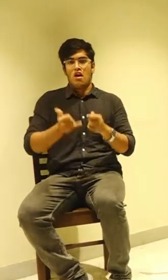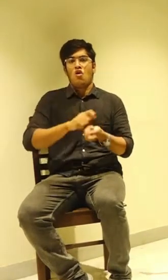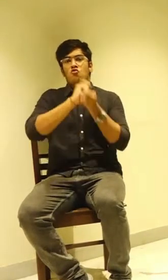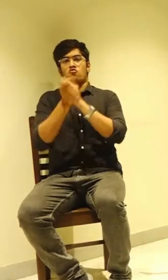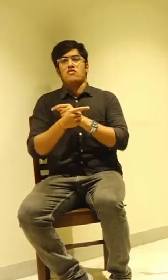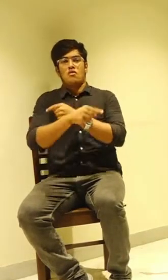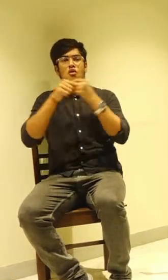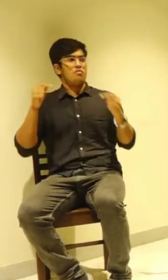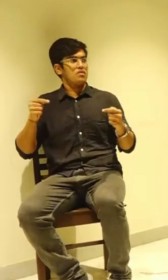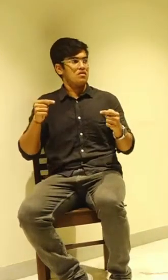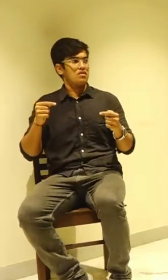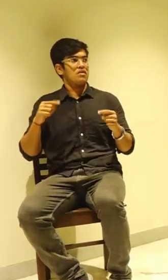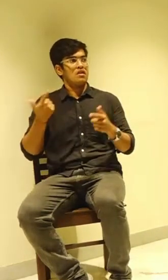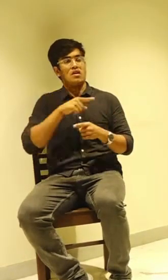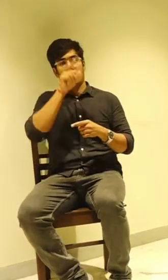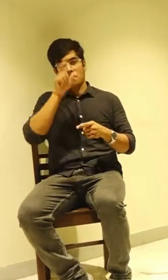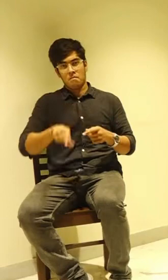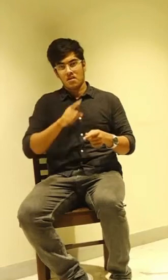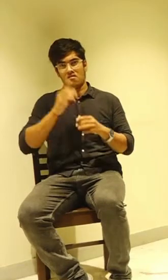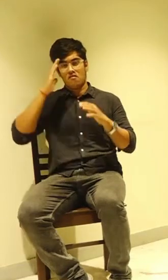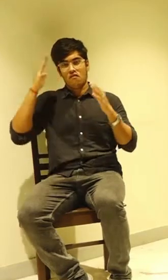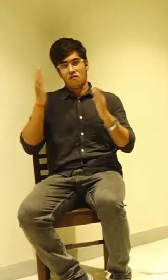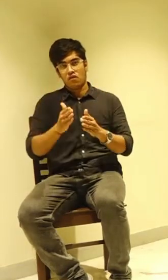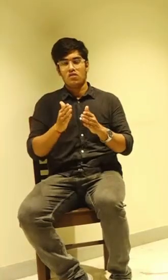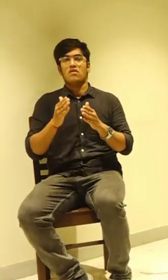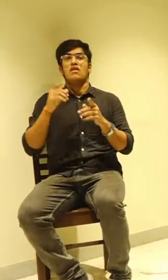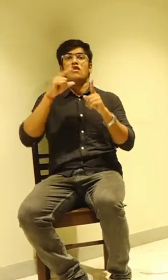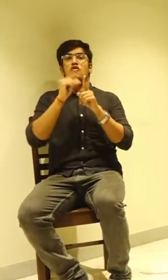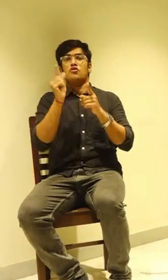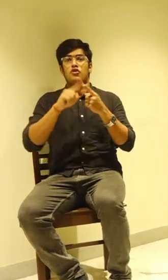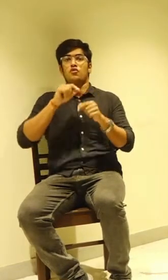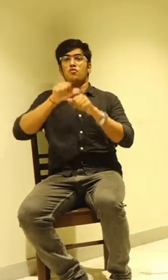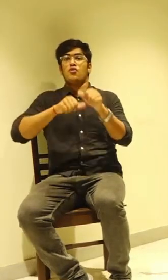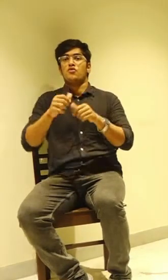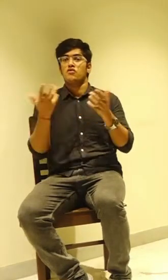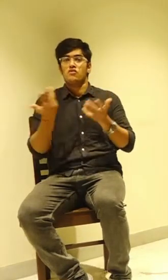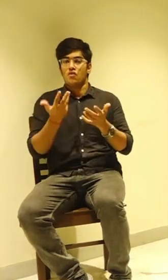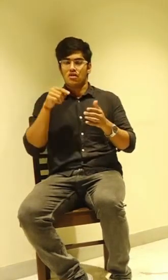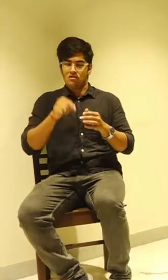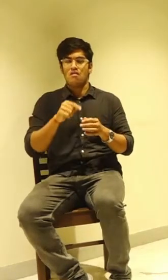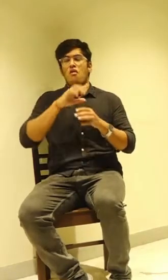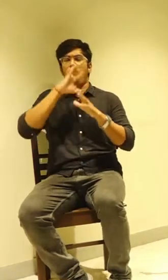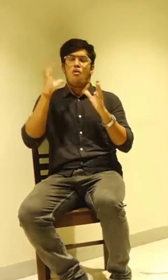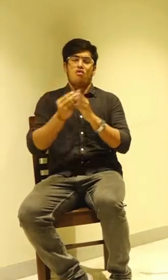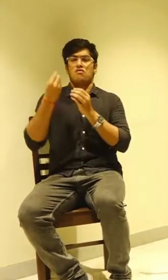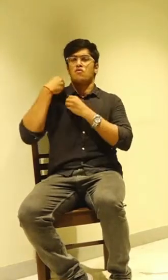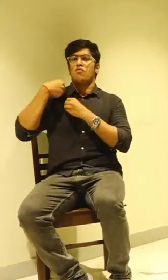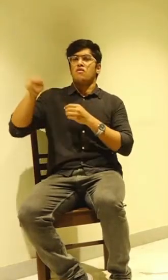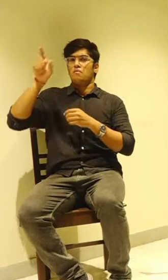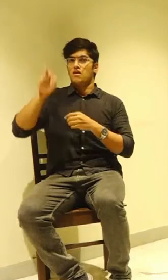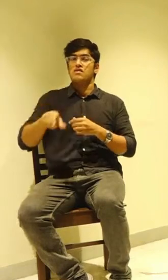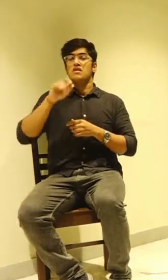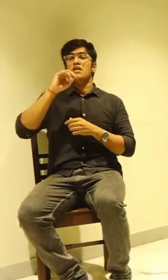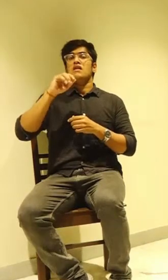single-handedly responsible for ensuring that the assembly knew what due process rights were. And on the 6th of December 1948, he became its greatest